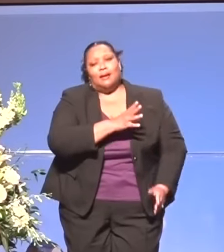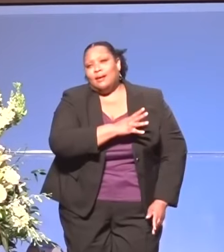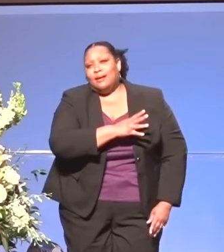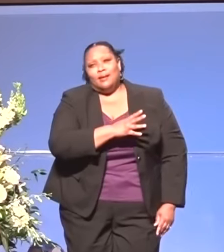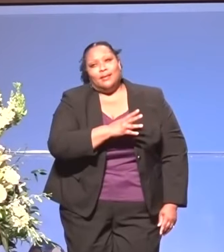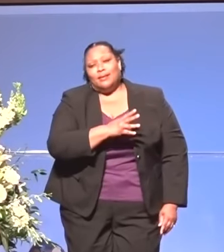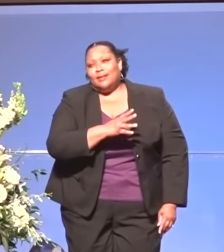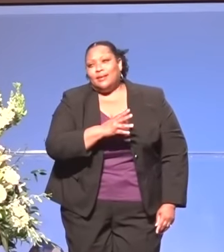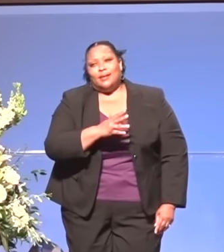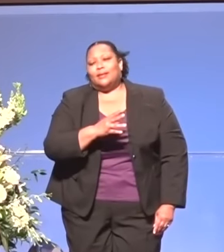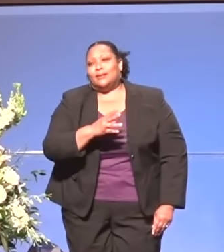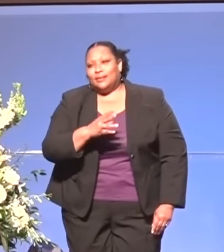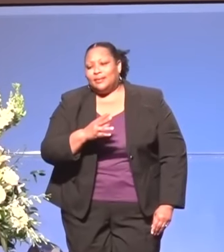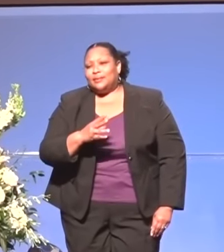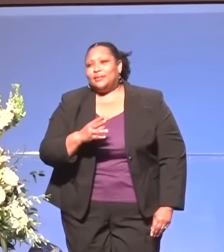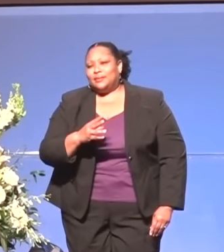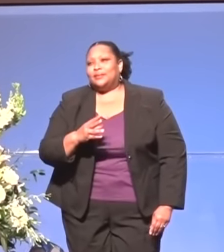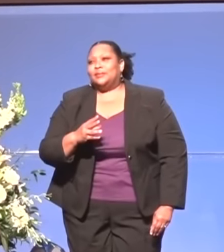and